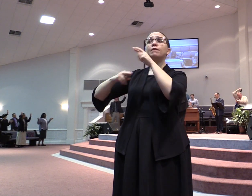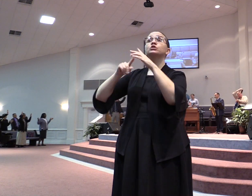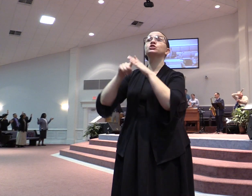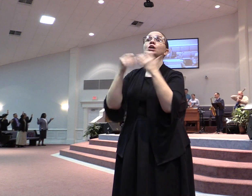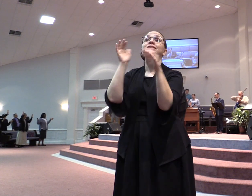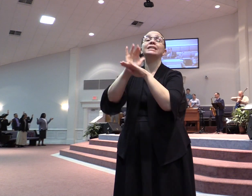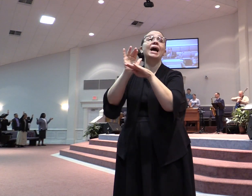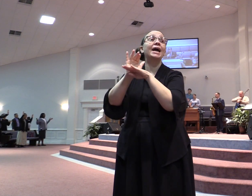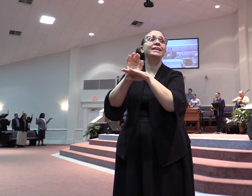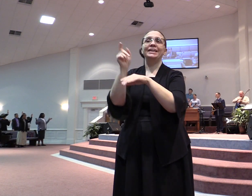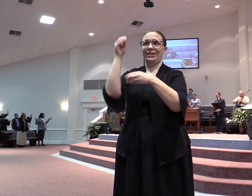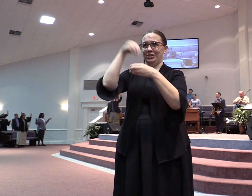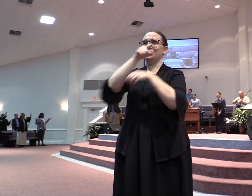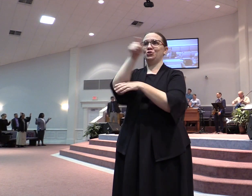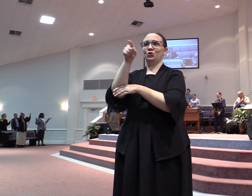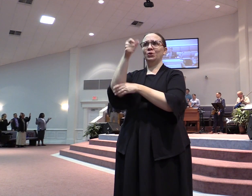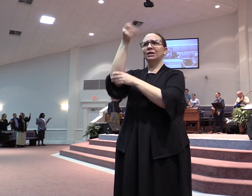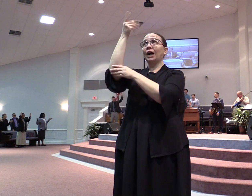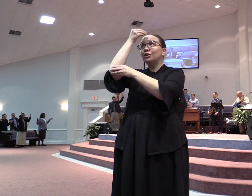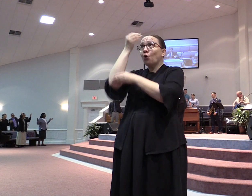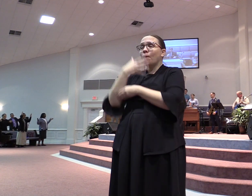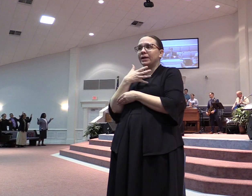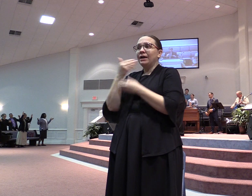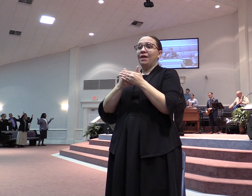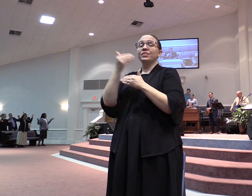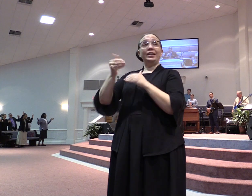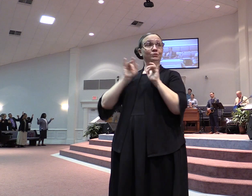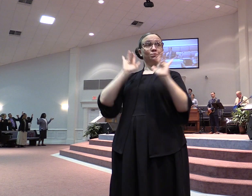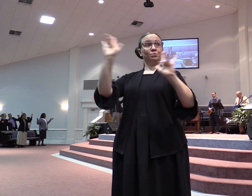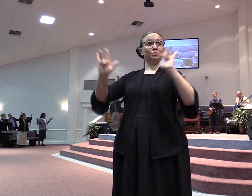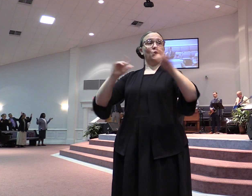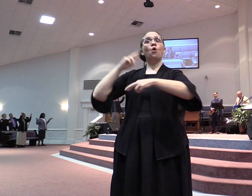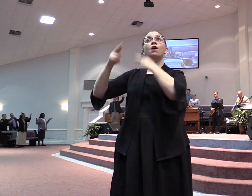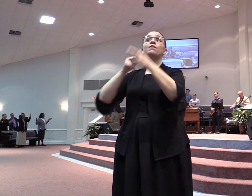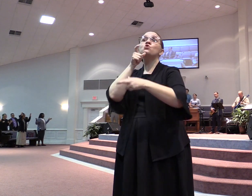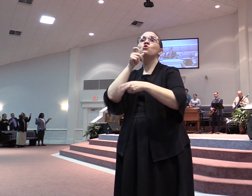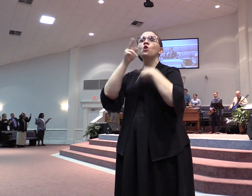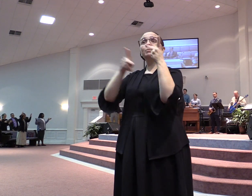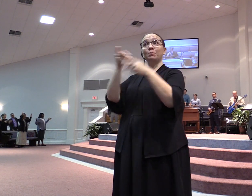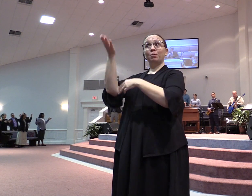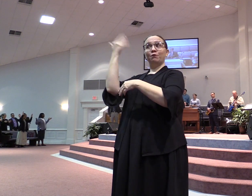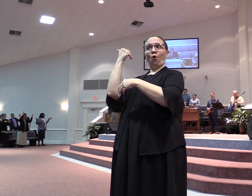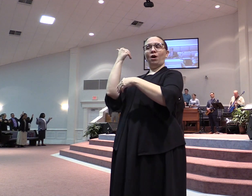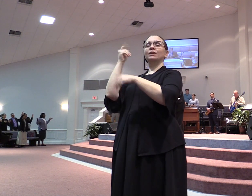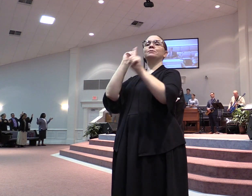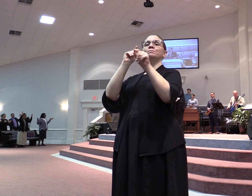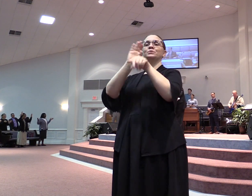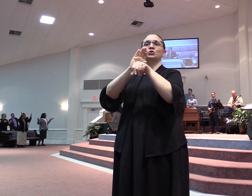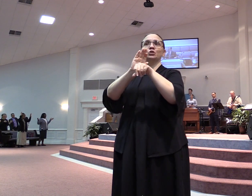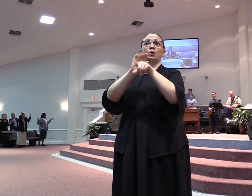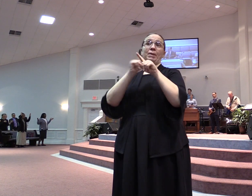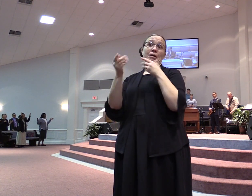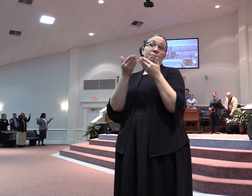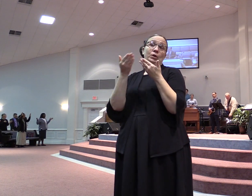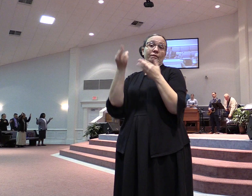begin tonight in you. God told me the next wave of revival is going to be people who once went here, but for